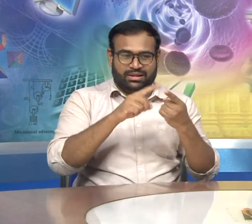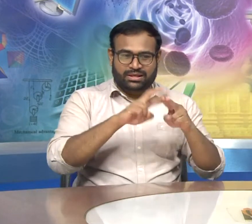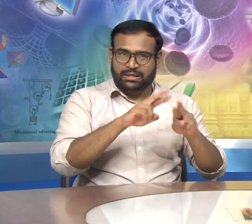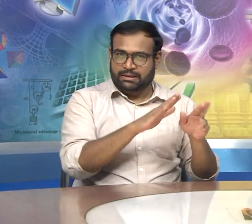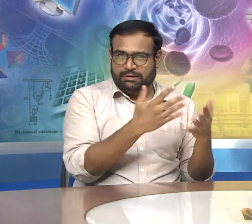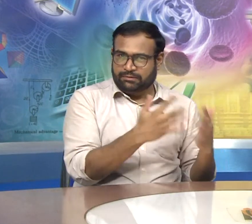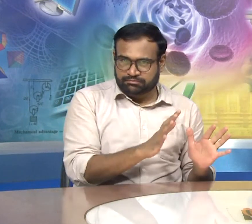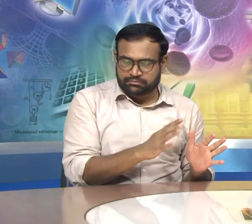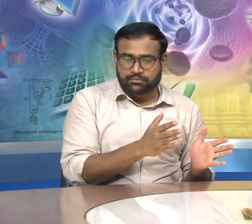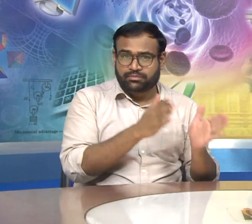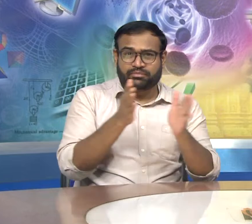Information service.